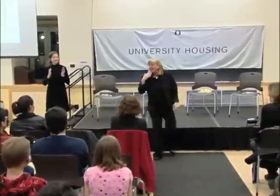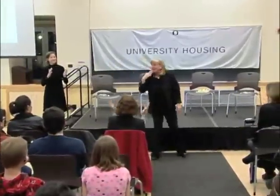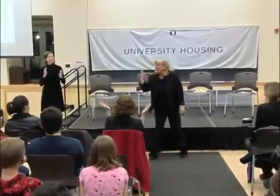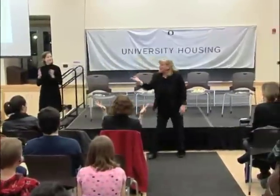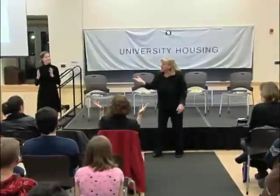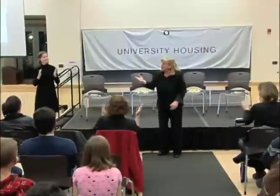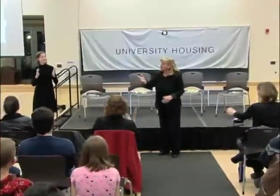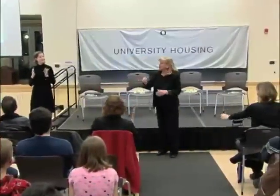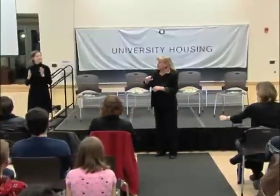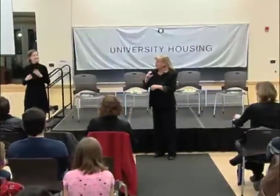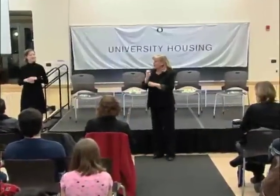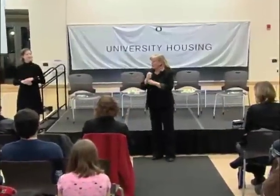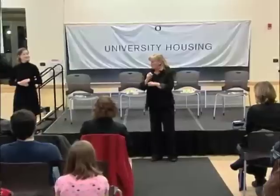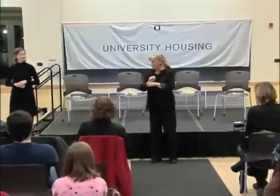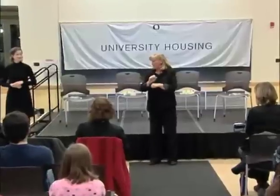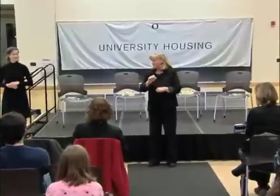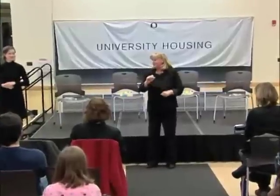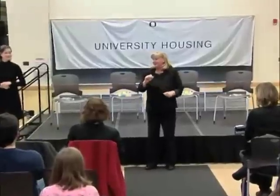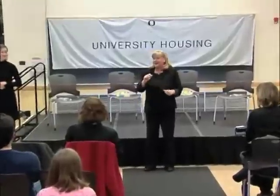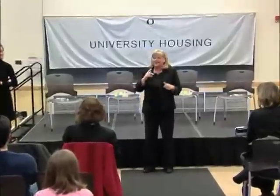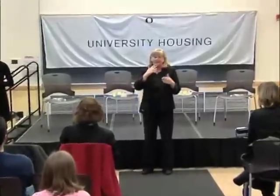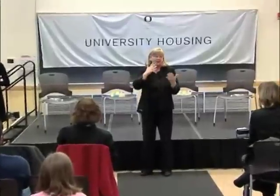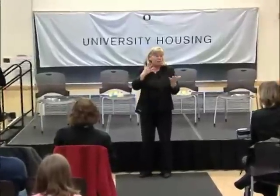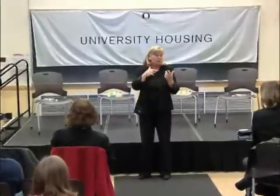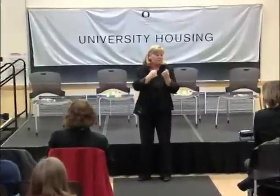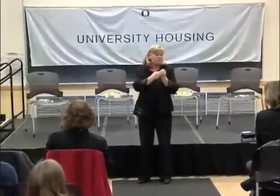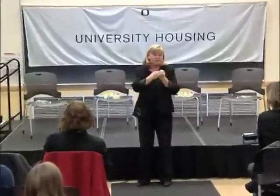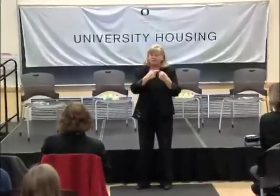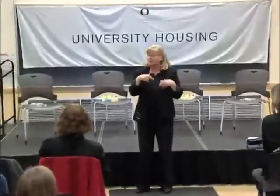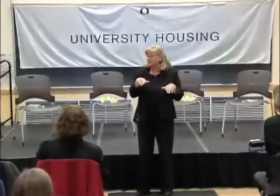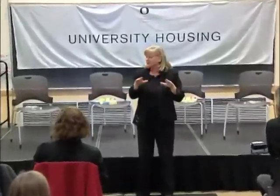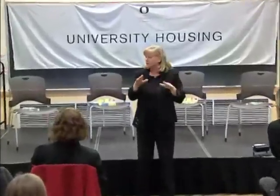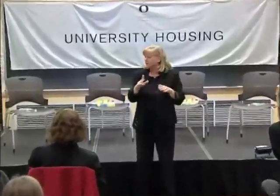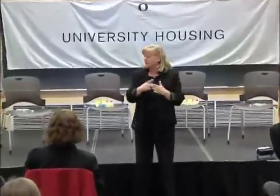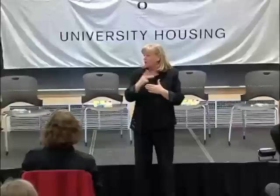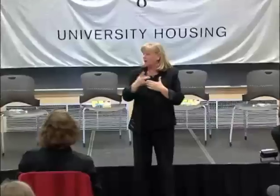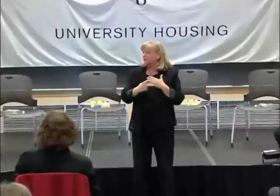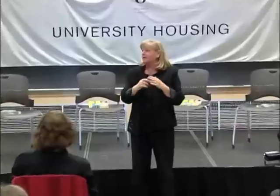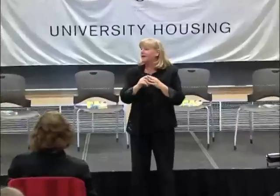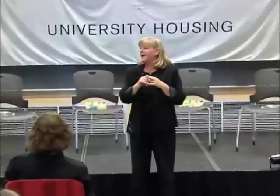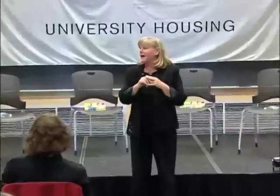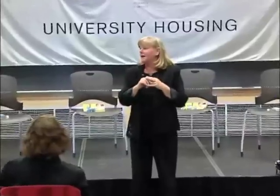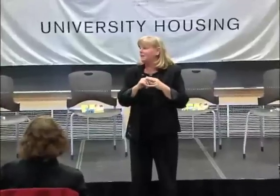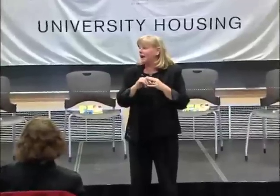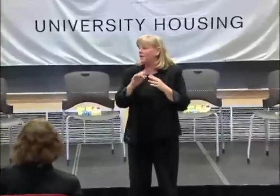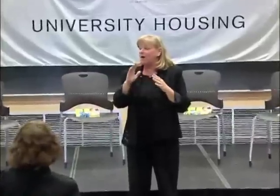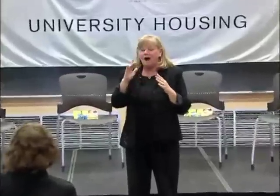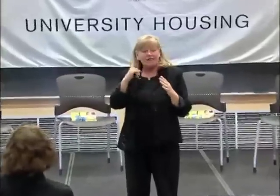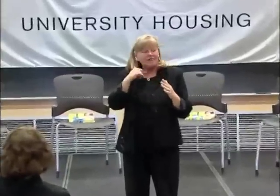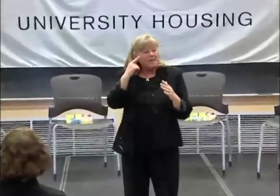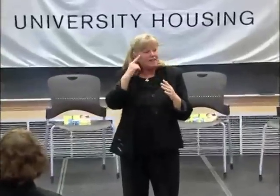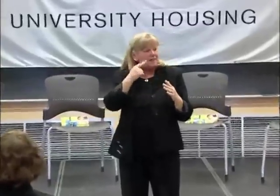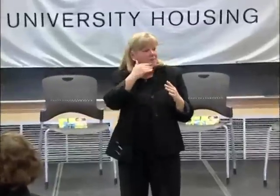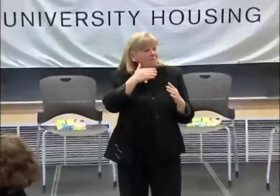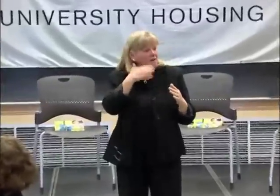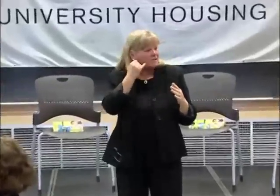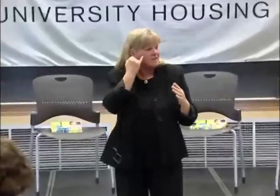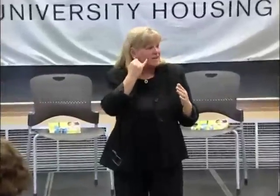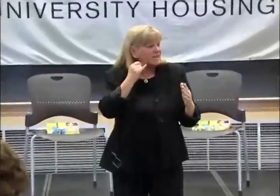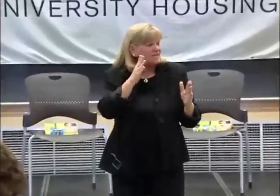Thank you, Sarah, for all of your hard work, and thank you all of the sponsors to this terrific program. I think that the best idea is to